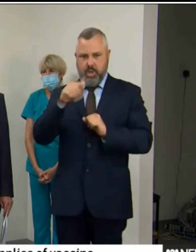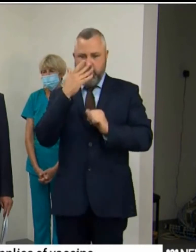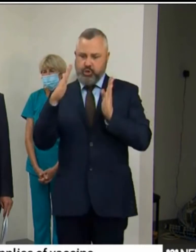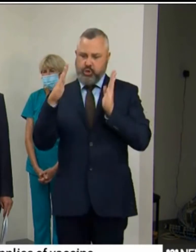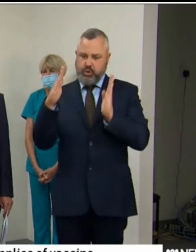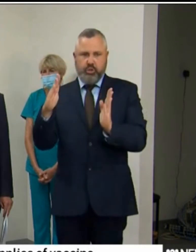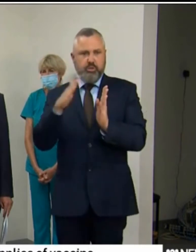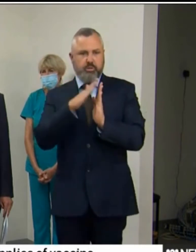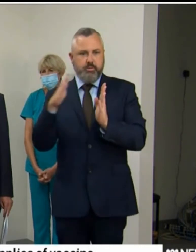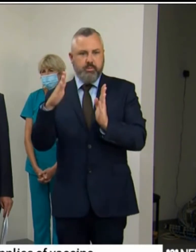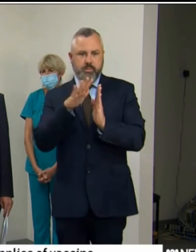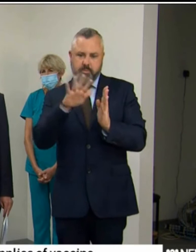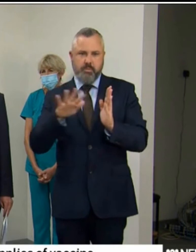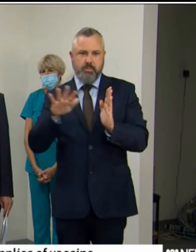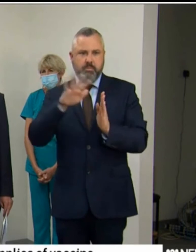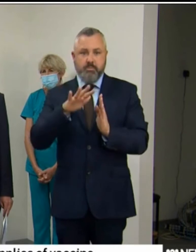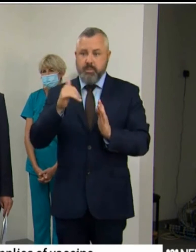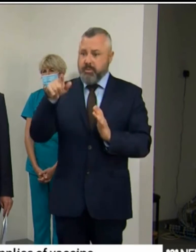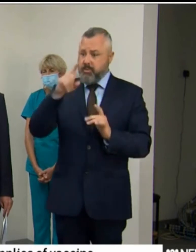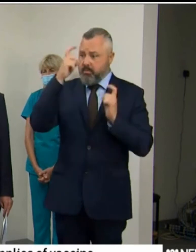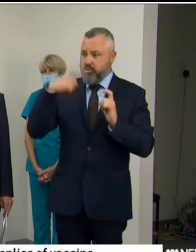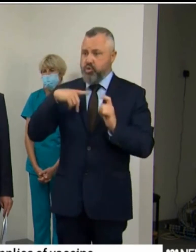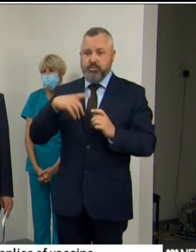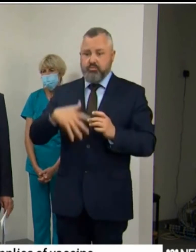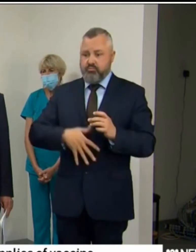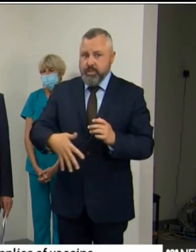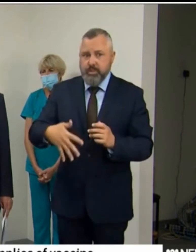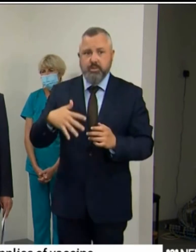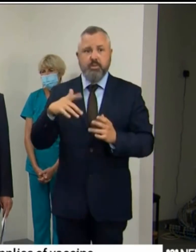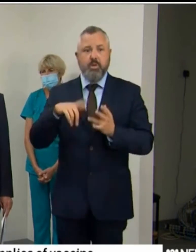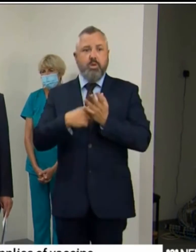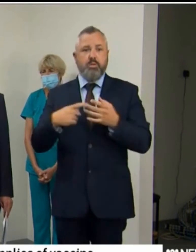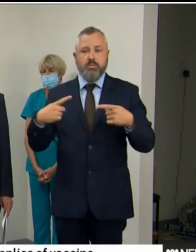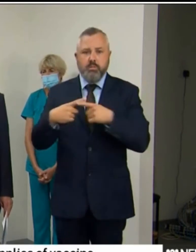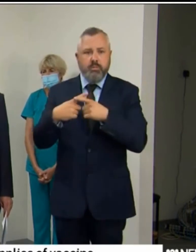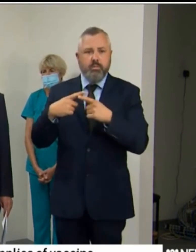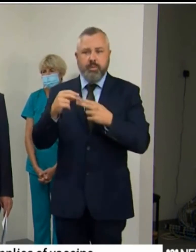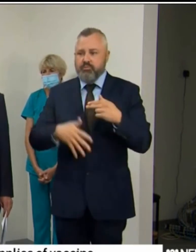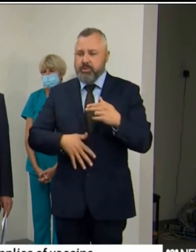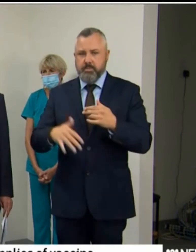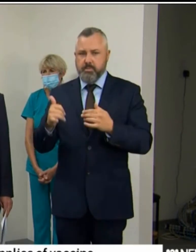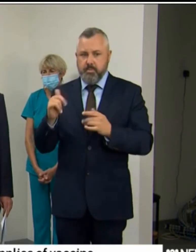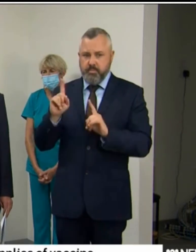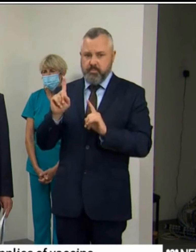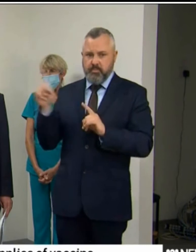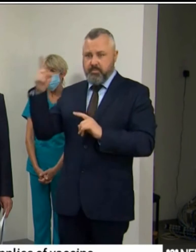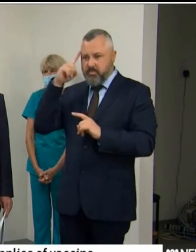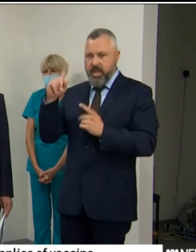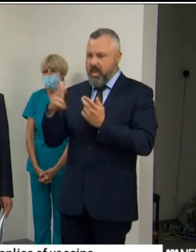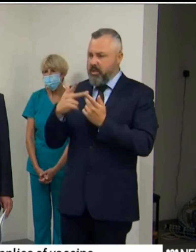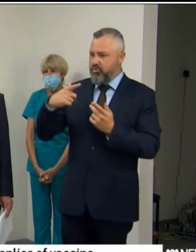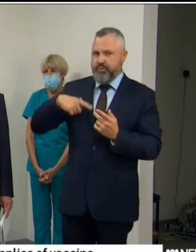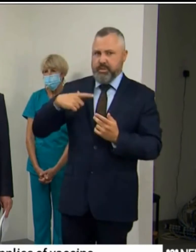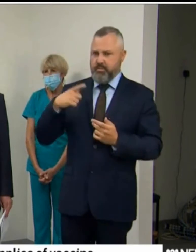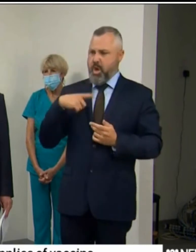are worried about being pregnant or the vaccine interacting with that? Do you think there are any other factors in why women might be